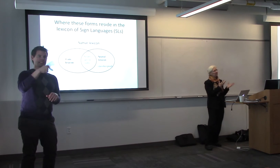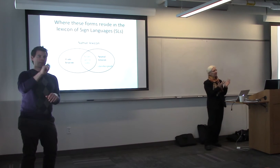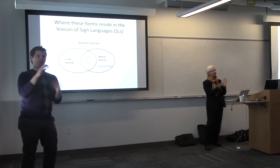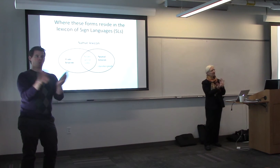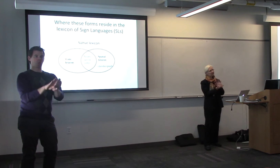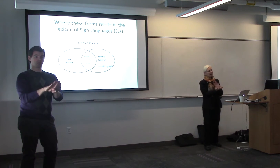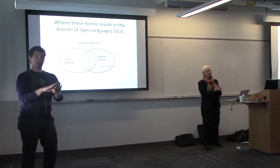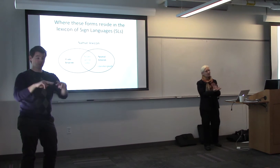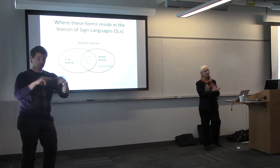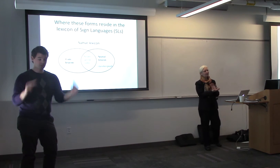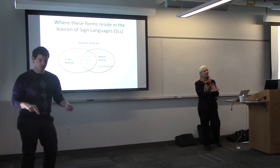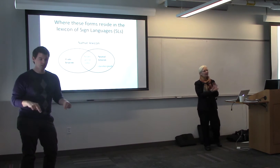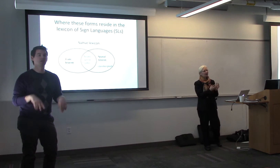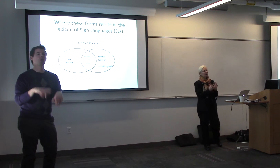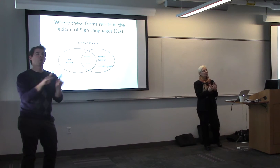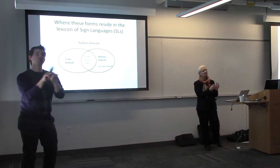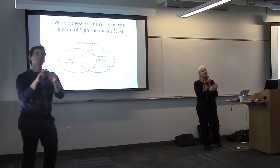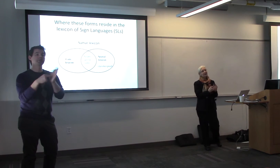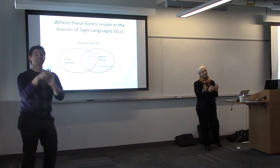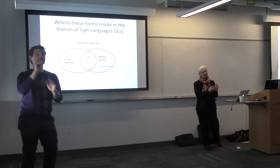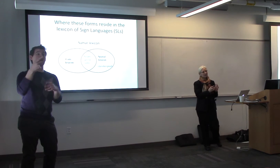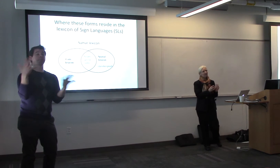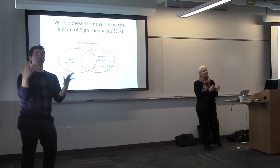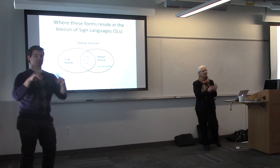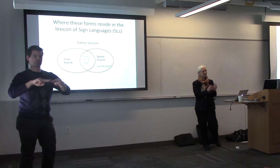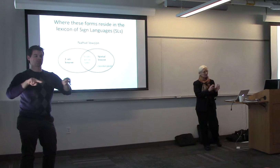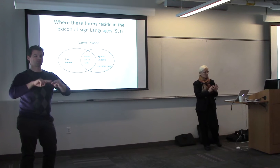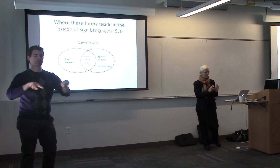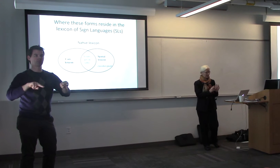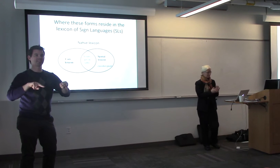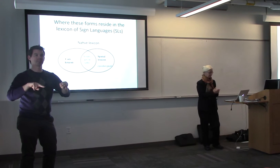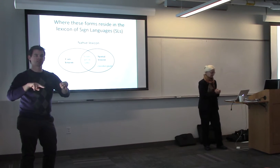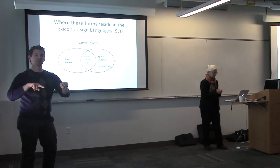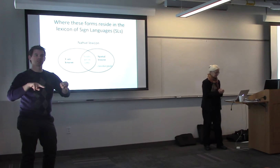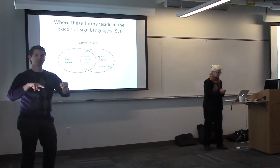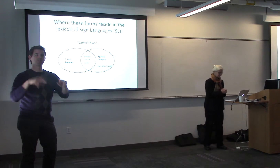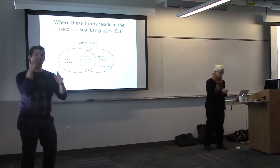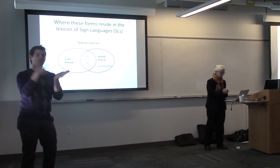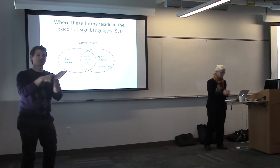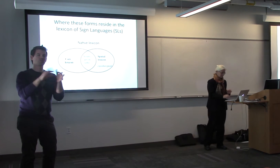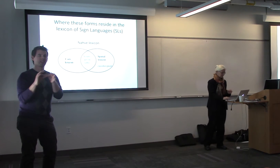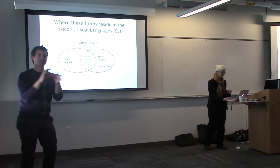and forms that are nouns that are related in some way.